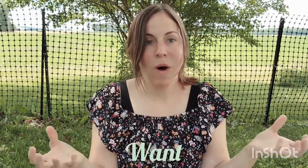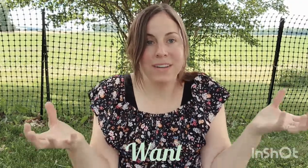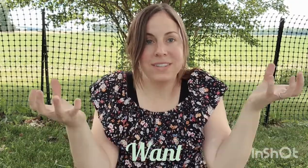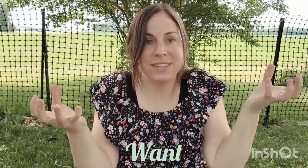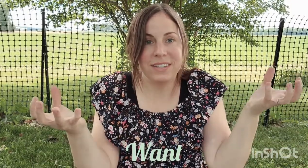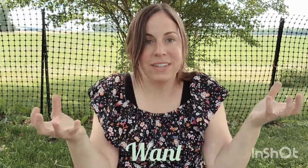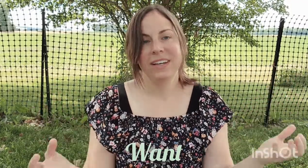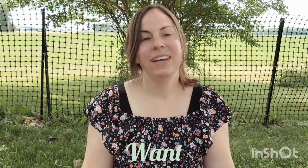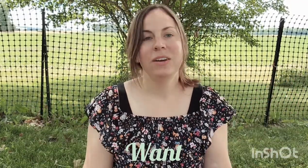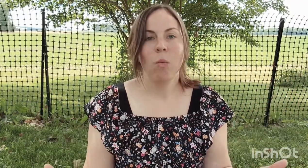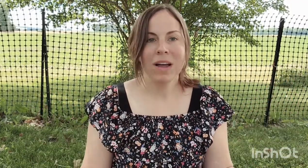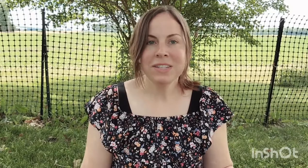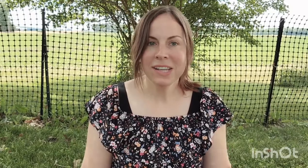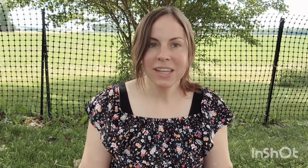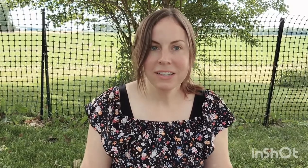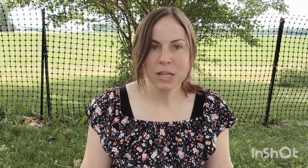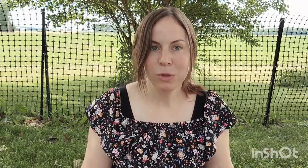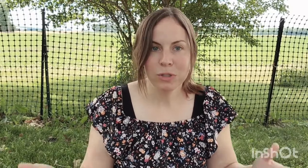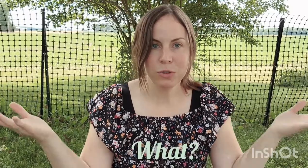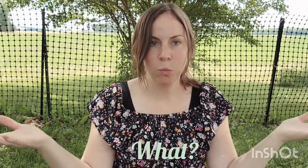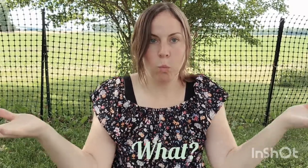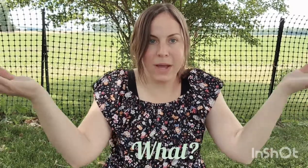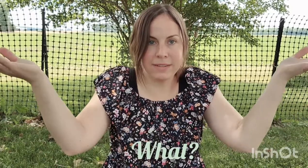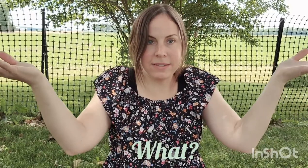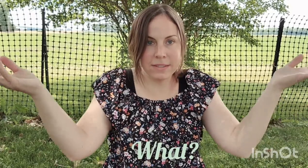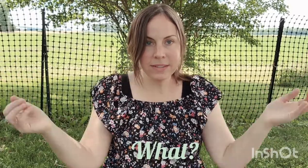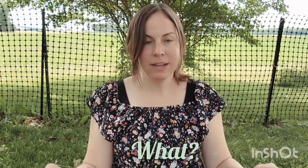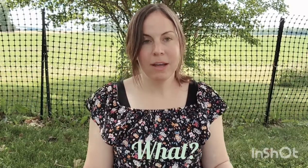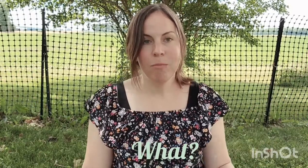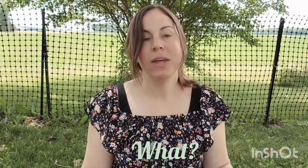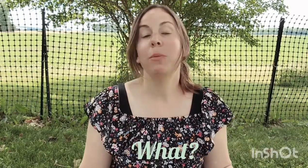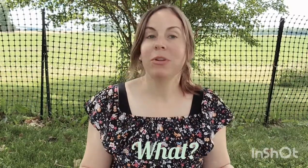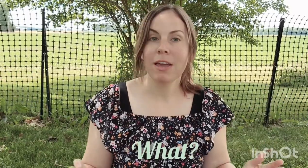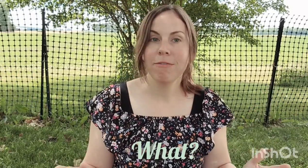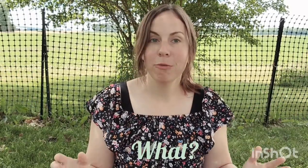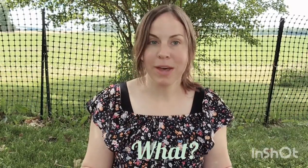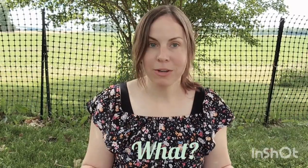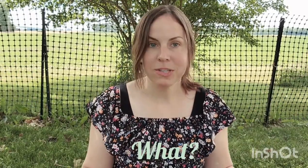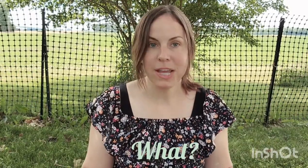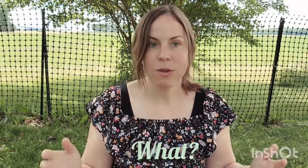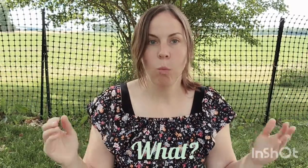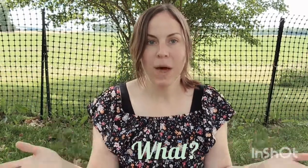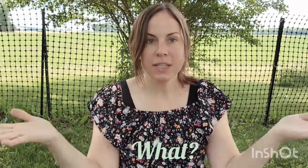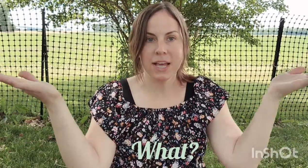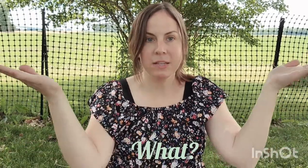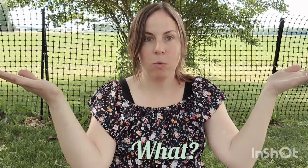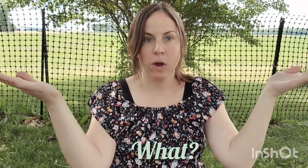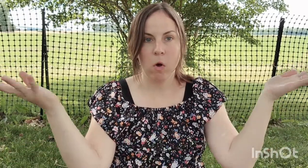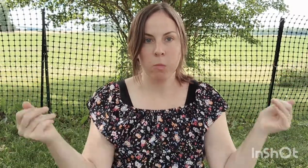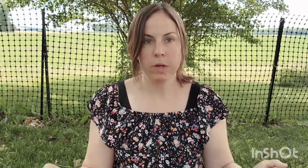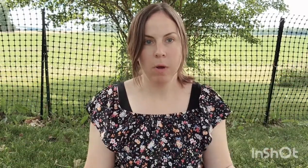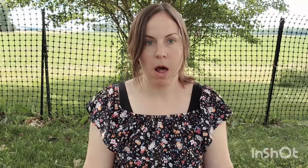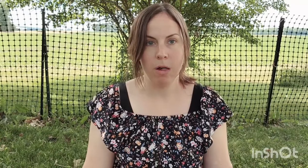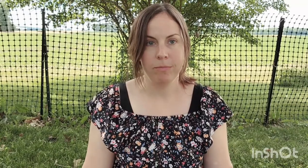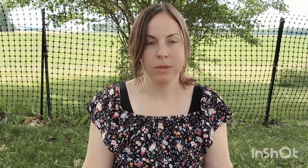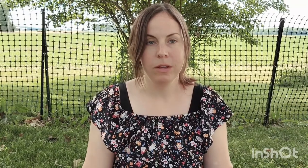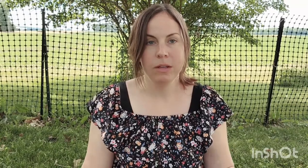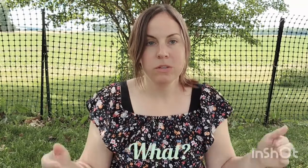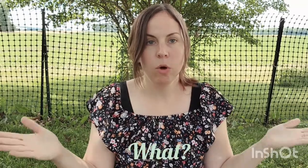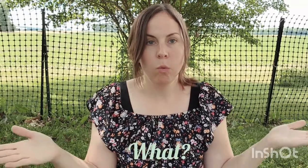Want. Want is a little similar to what, but I believe, from my understanding, what has a more open palm. So